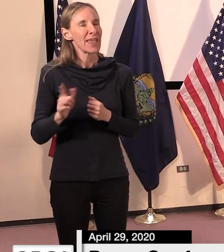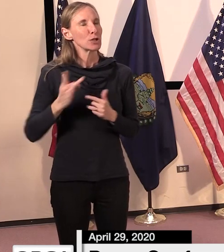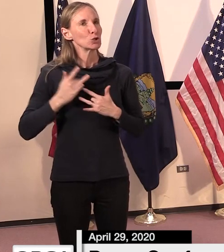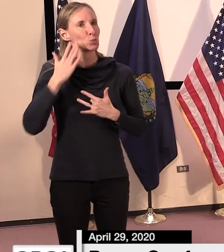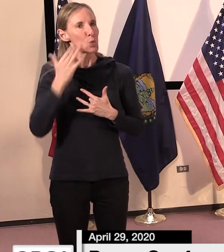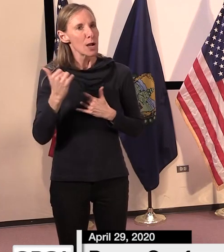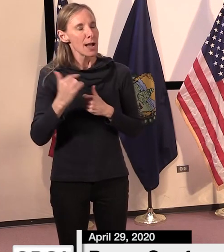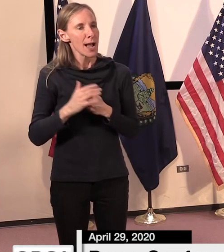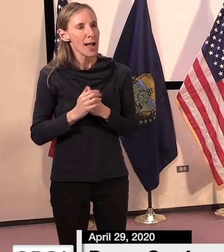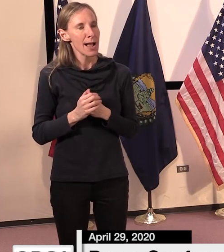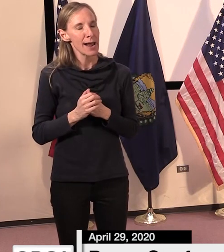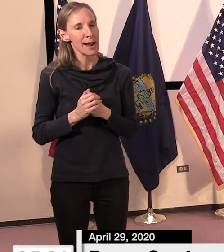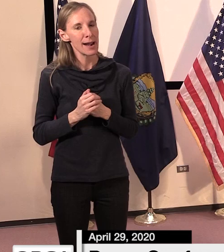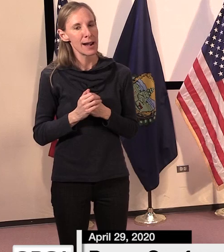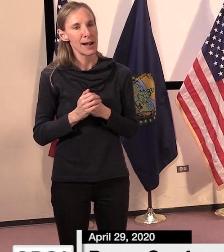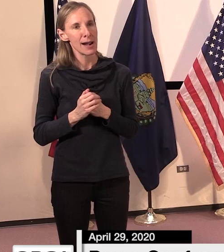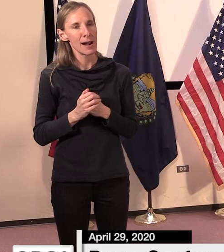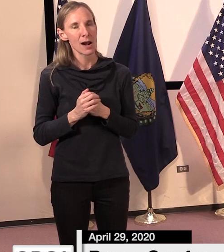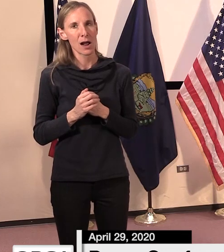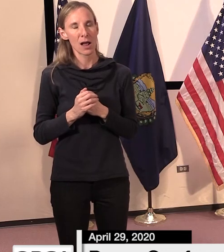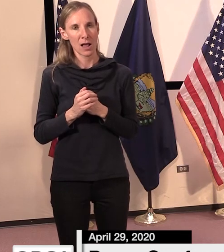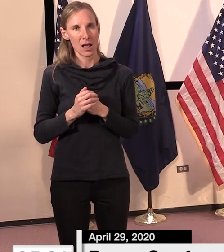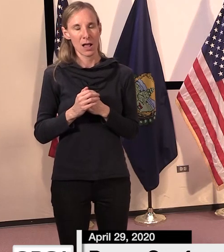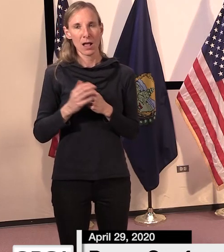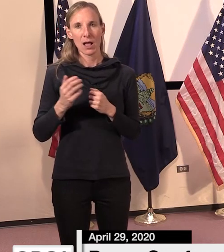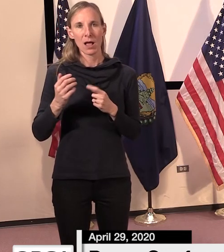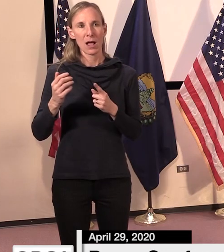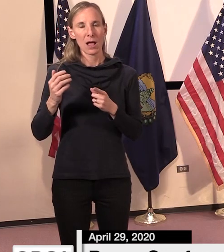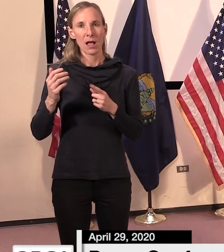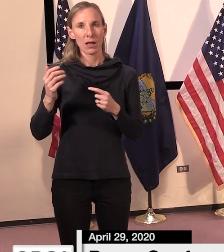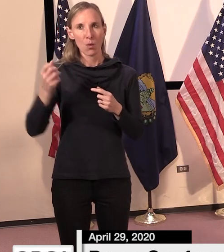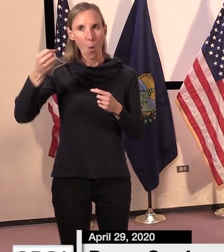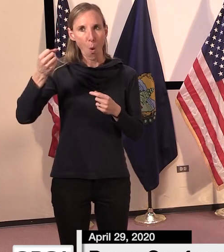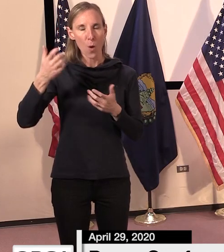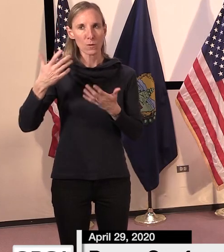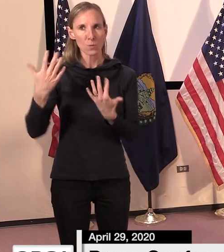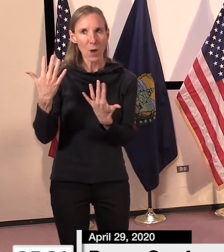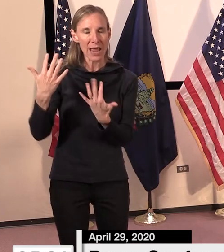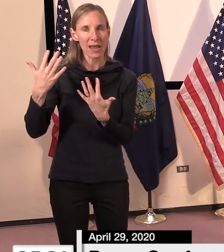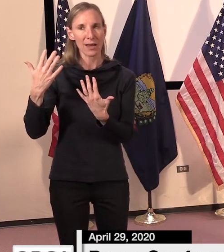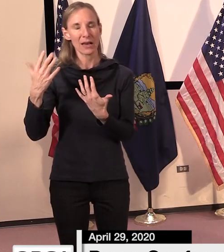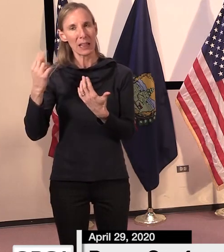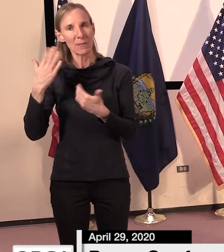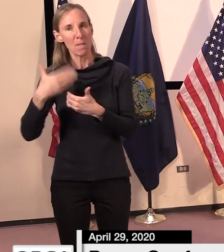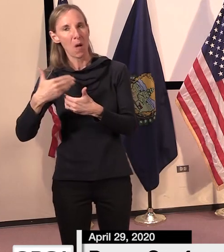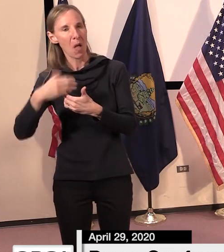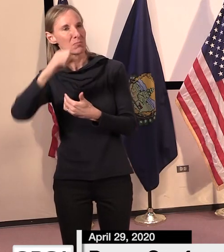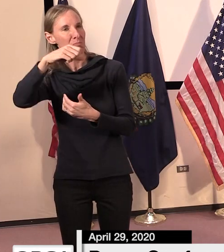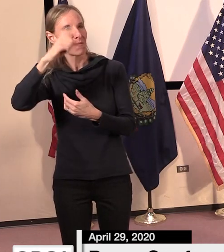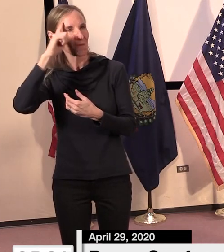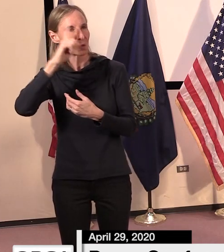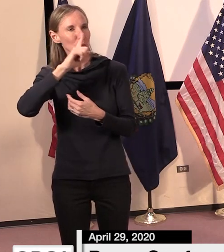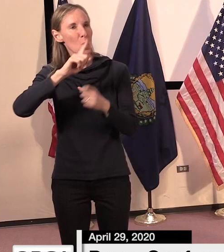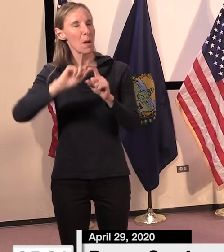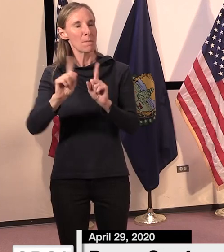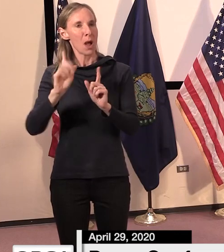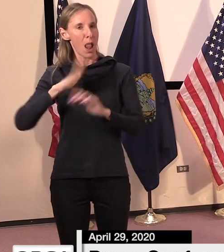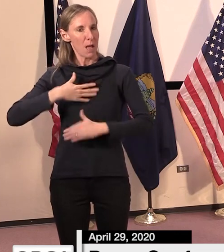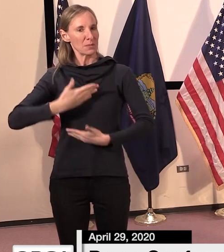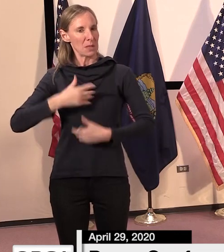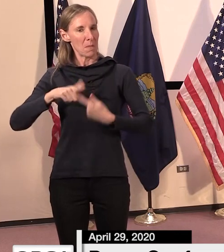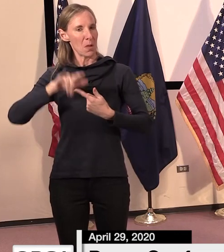that their claim was held up. I'm sure they were bothered by that, but that they were